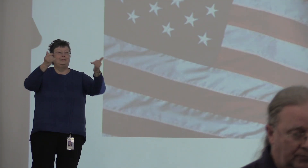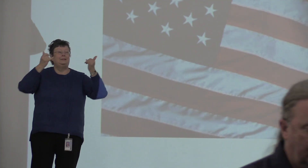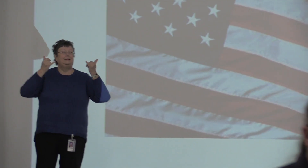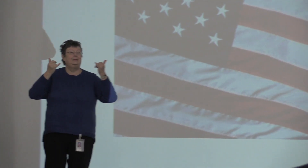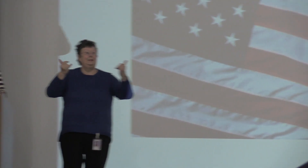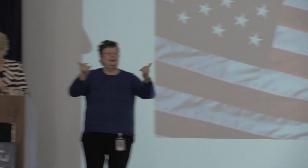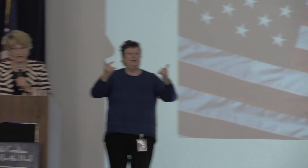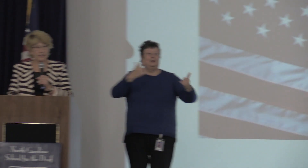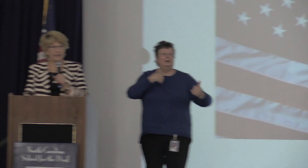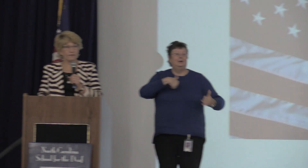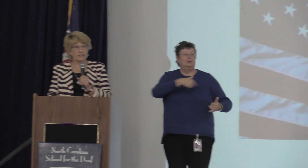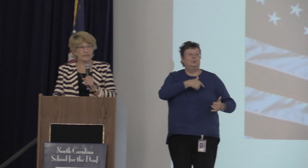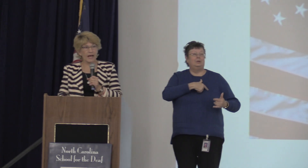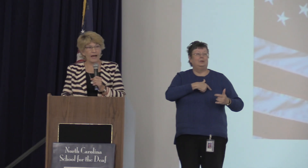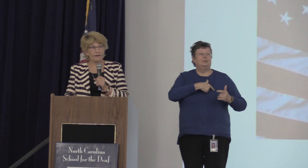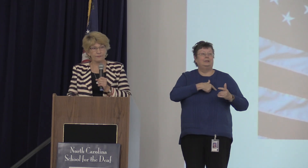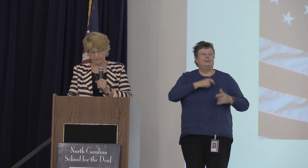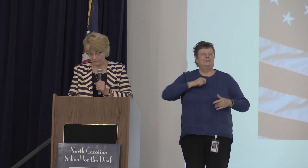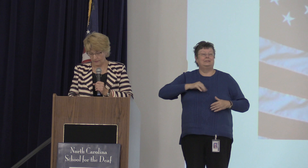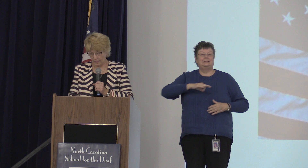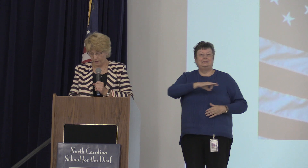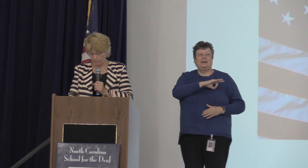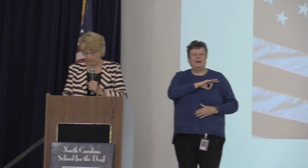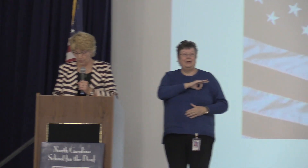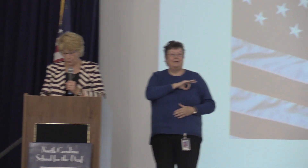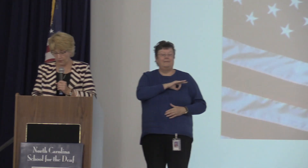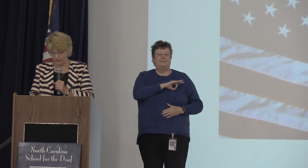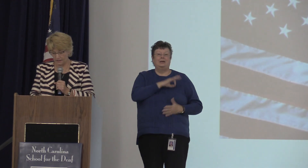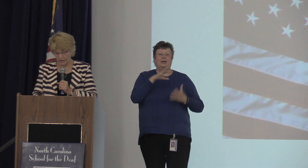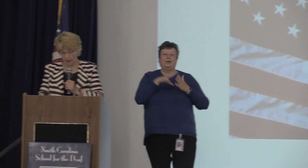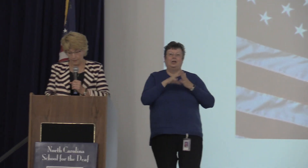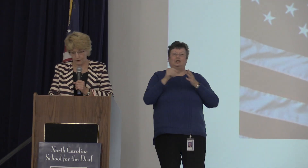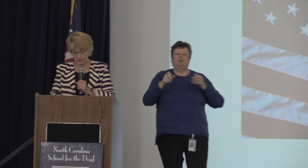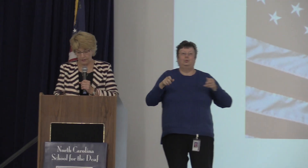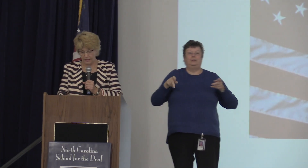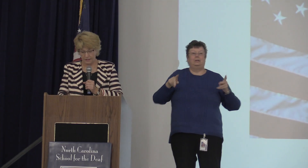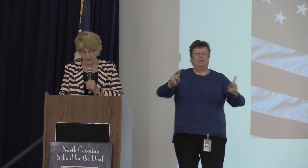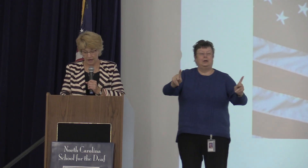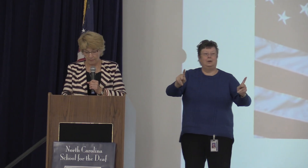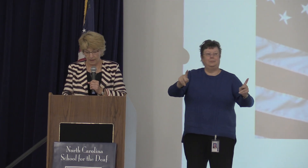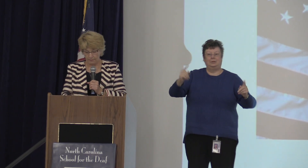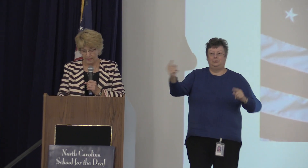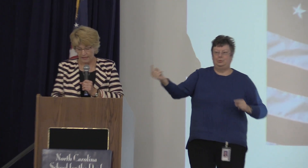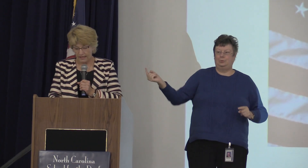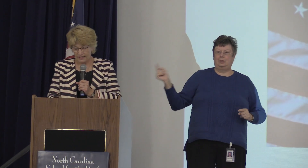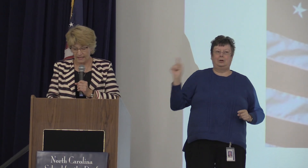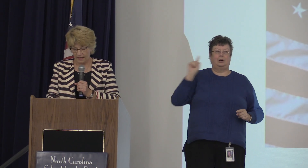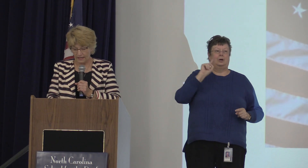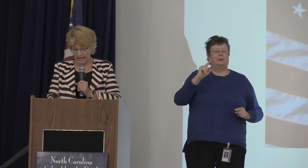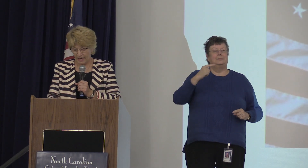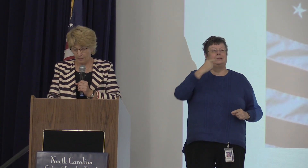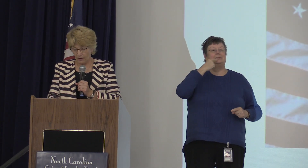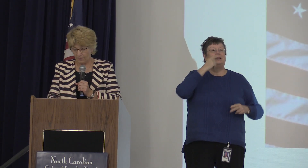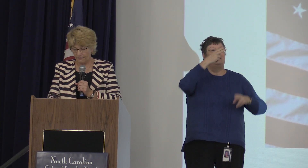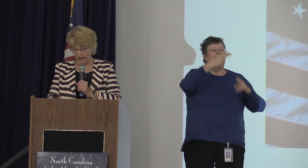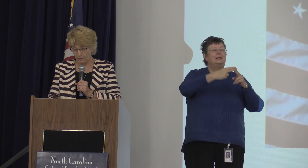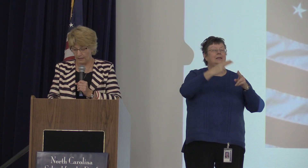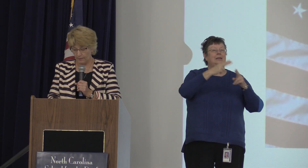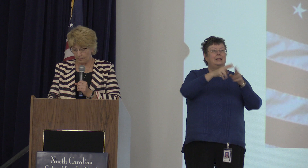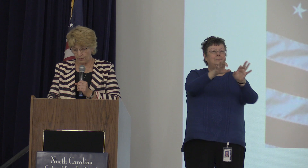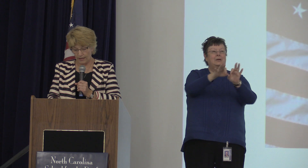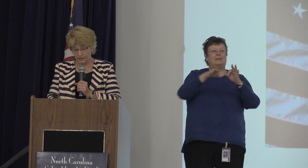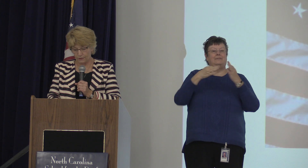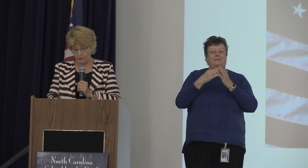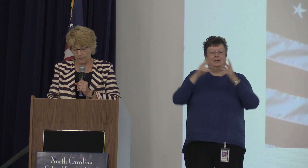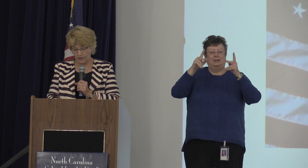Now, we would like to give staff and students the opportunity to come up, say the name of a